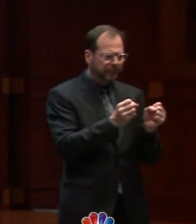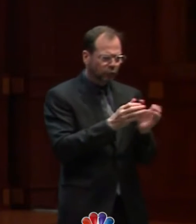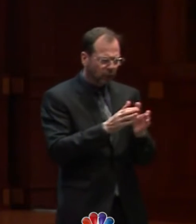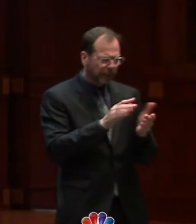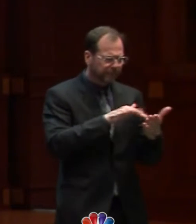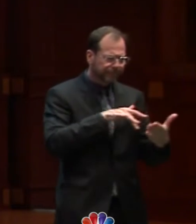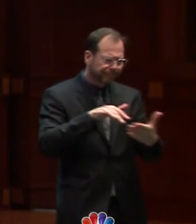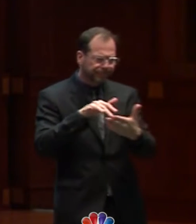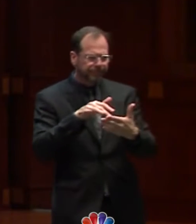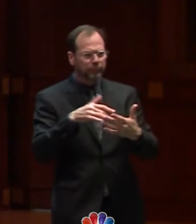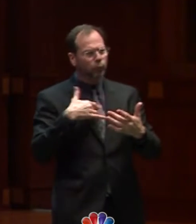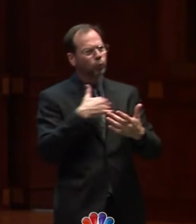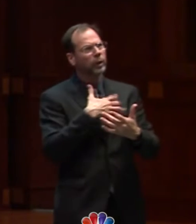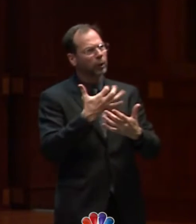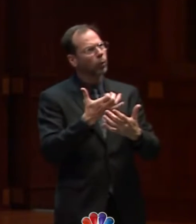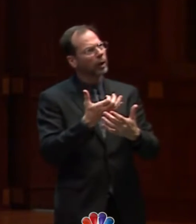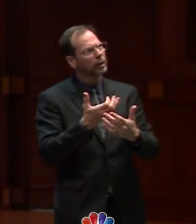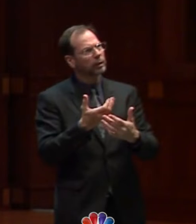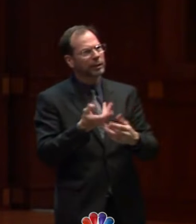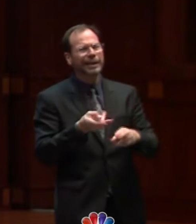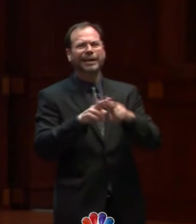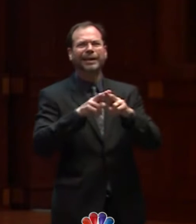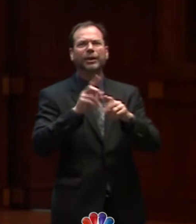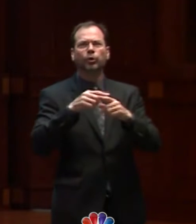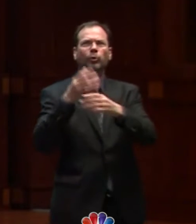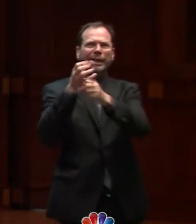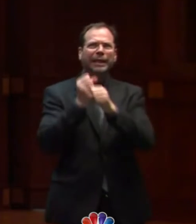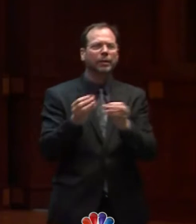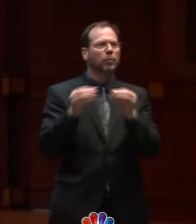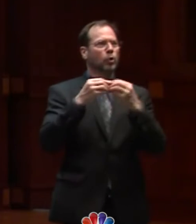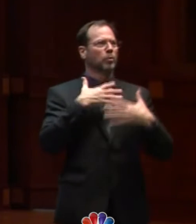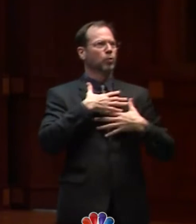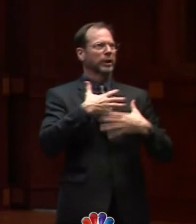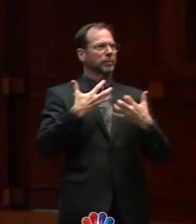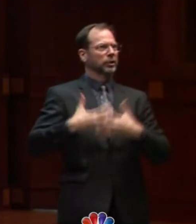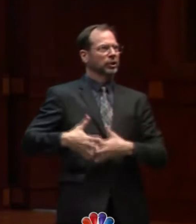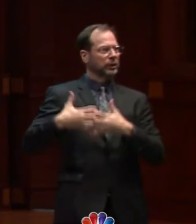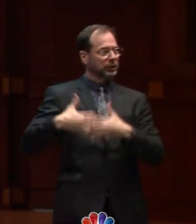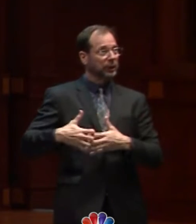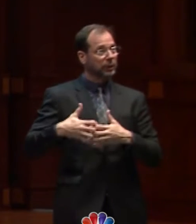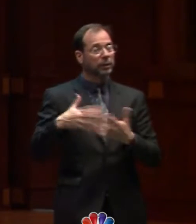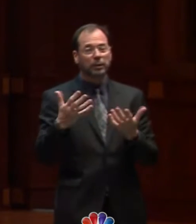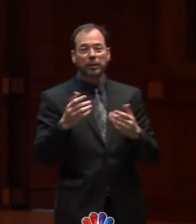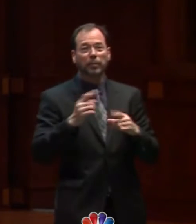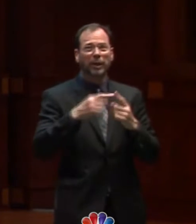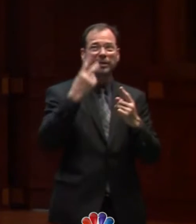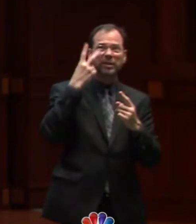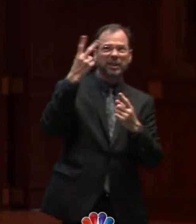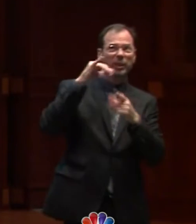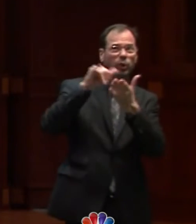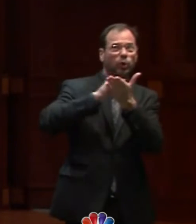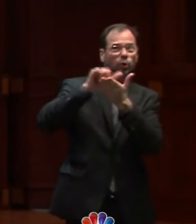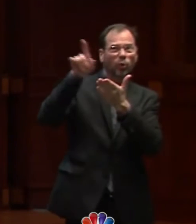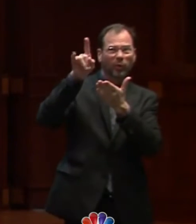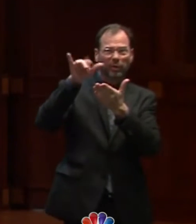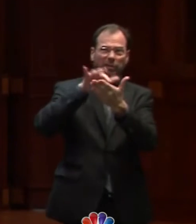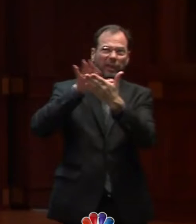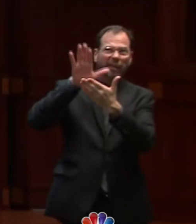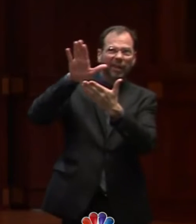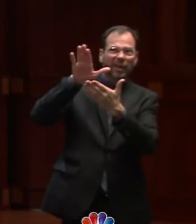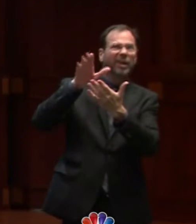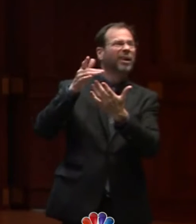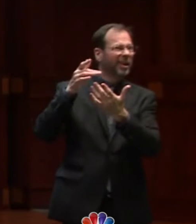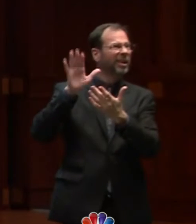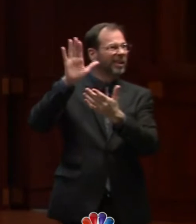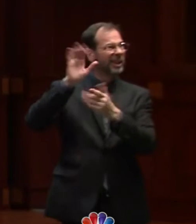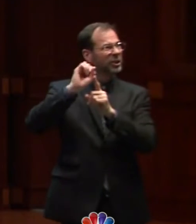strategies to increase our ability to bring in even more ventilators, having seen exactly what New York is going through. New York is going